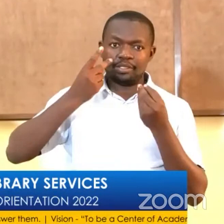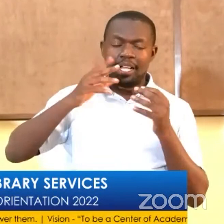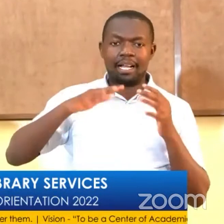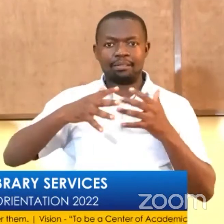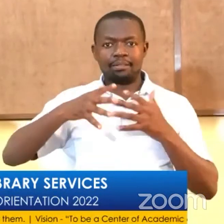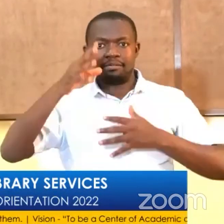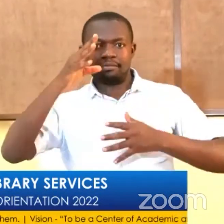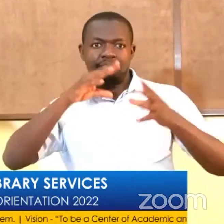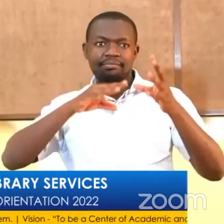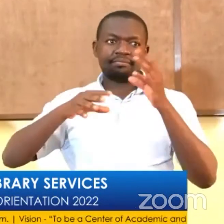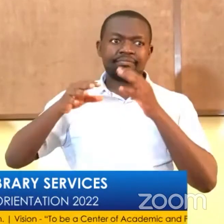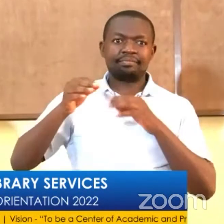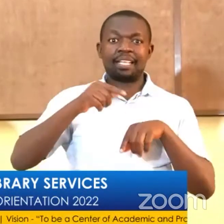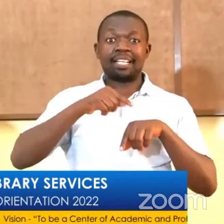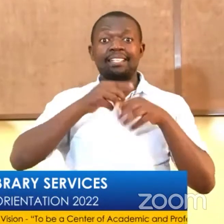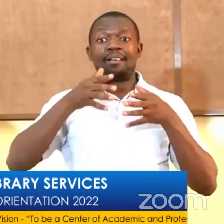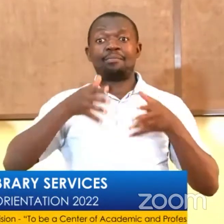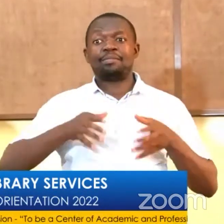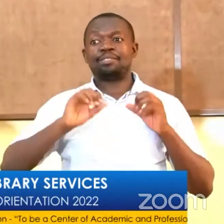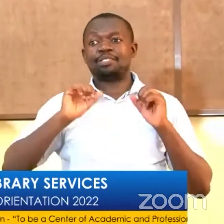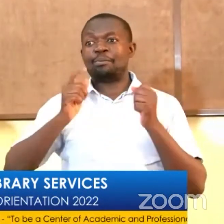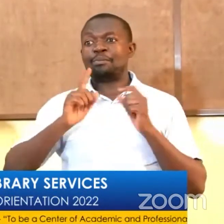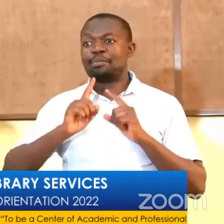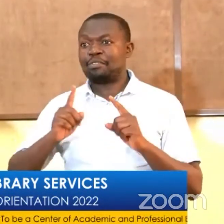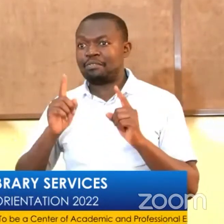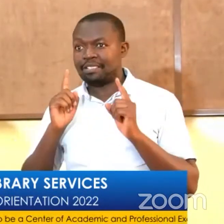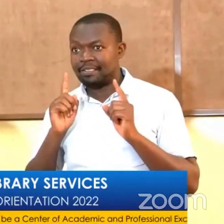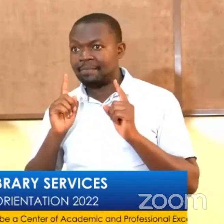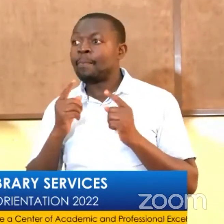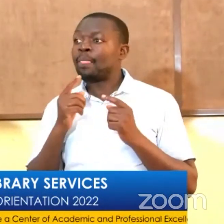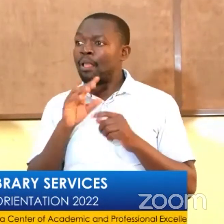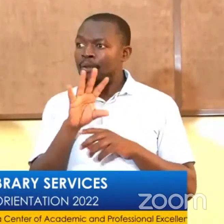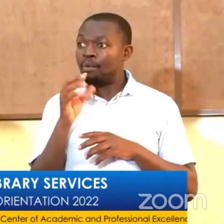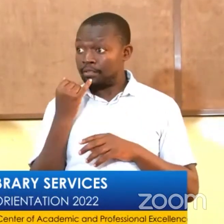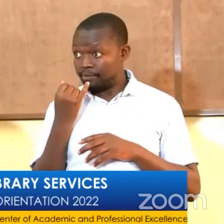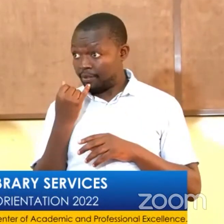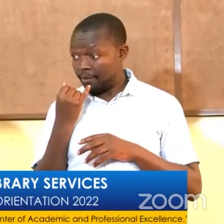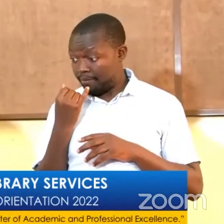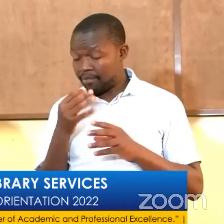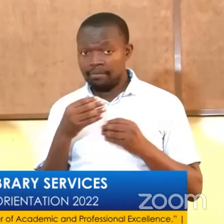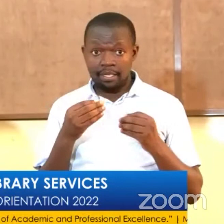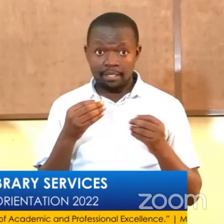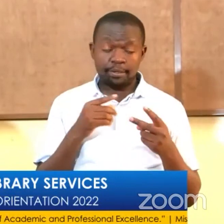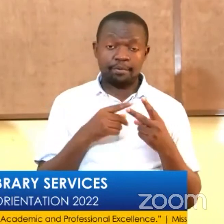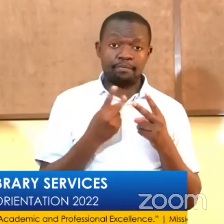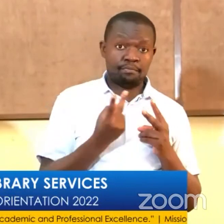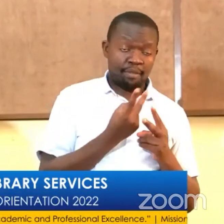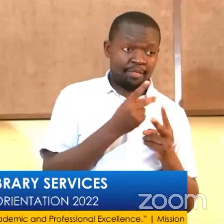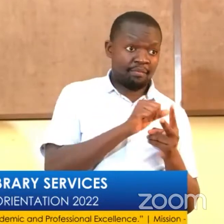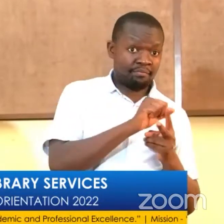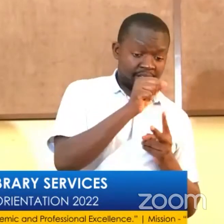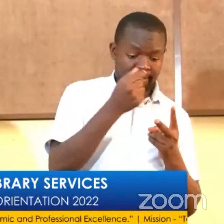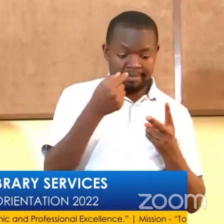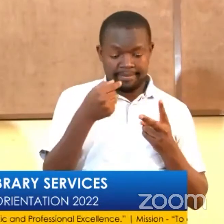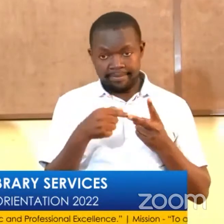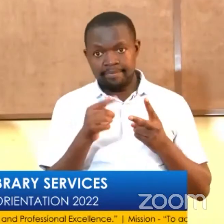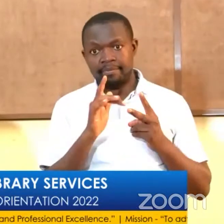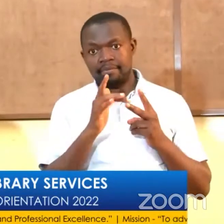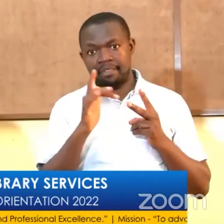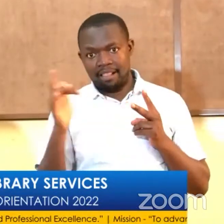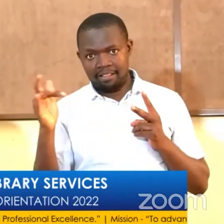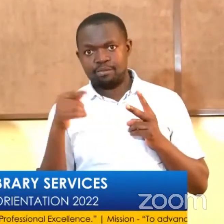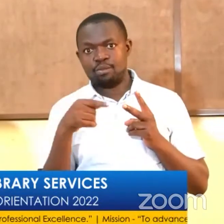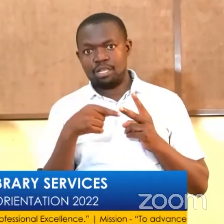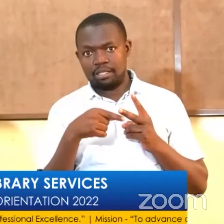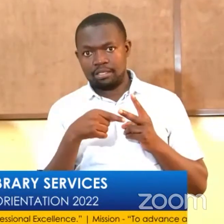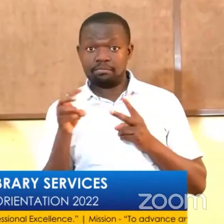study while at Chambogo University, and all the information materials, both print and electronic form,